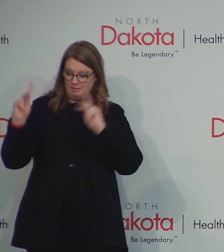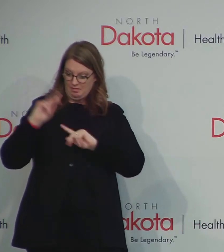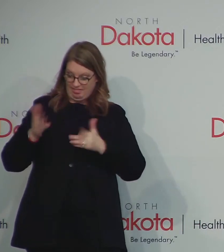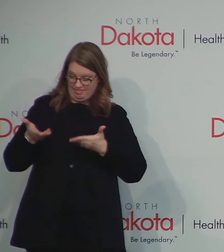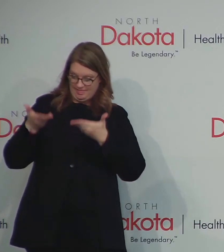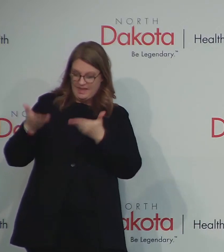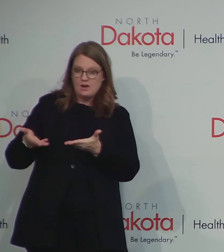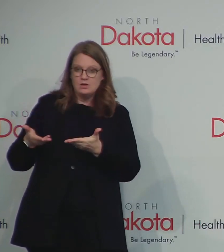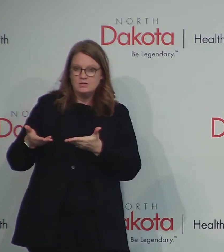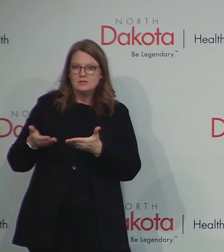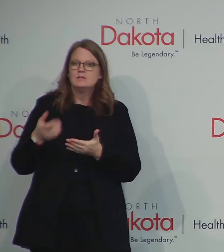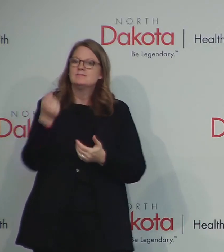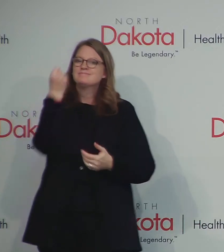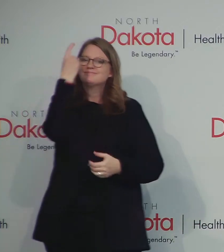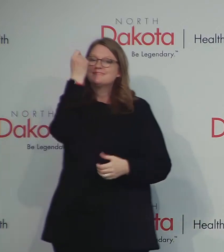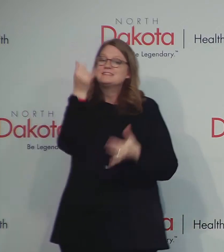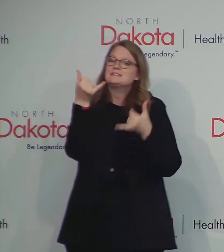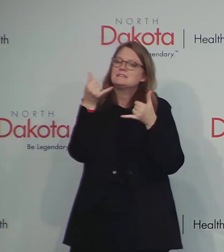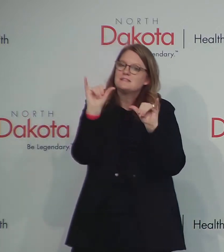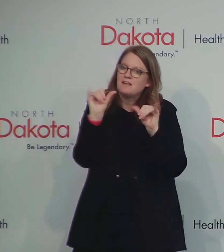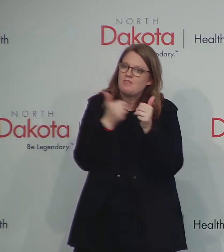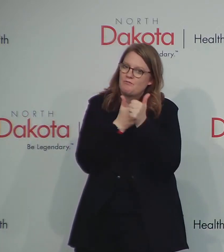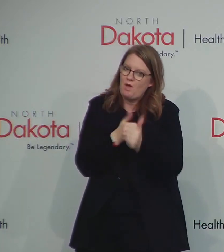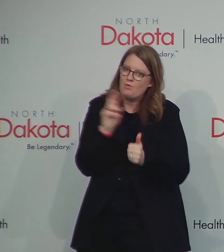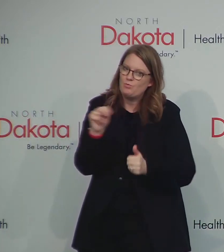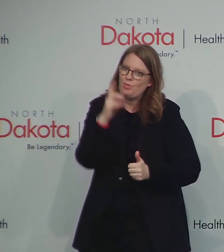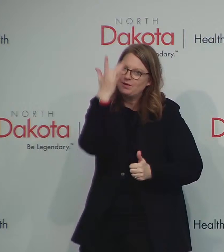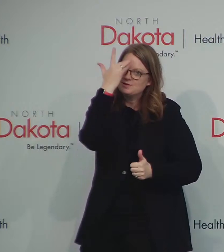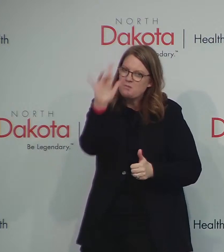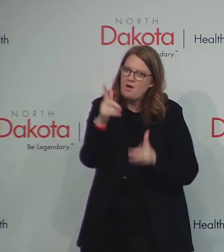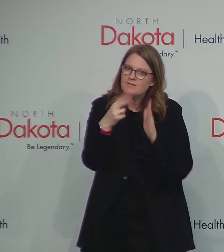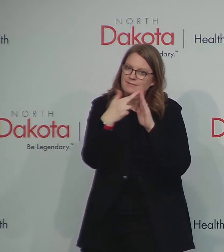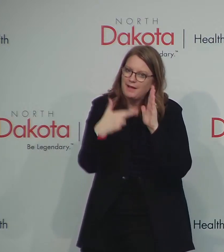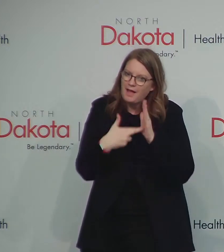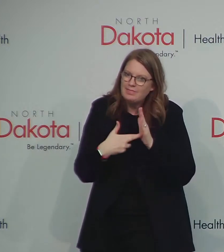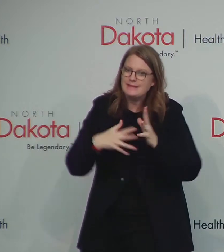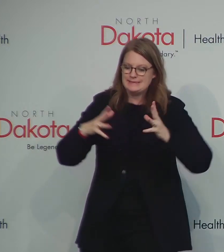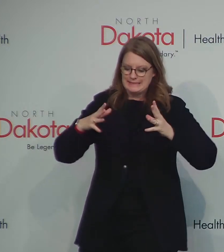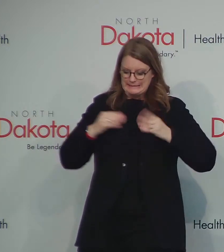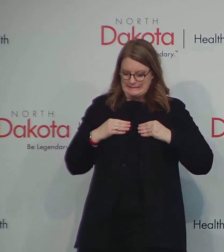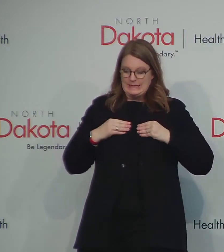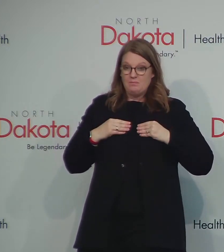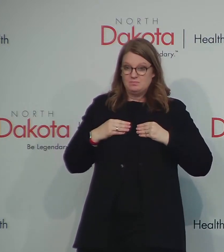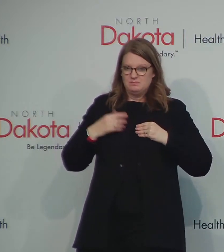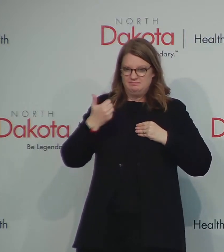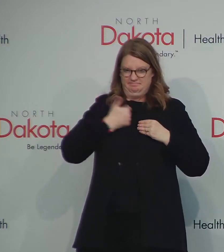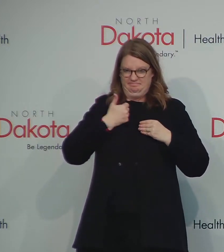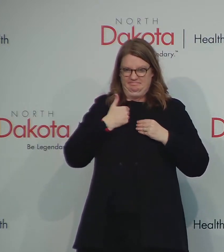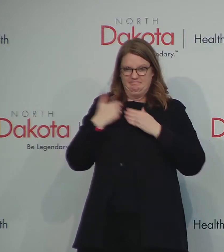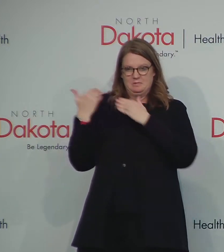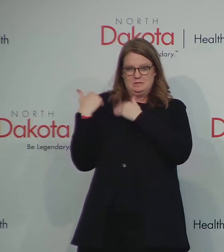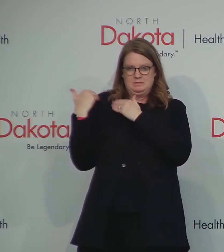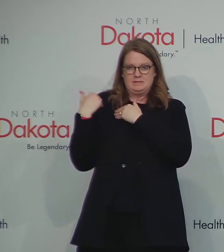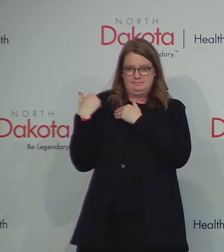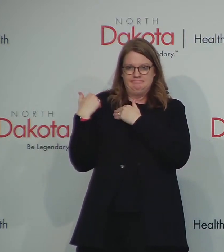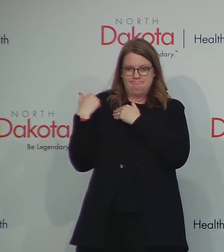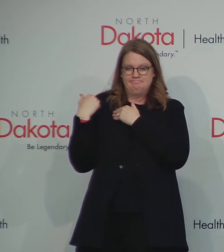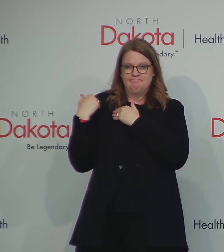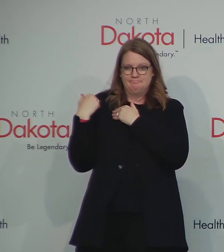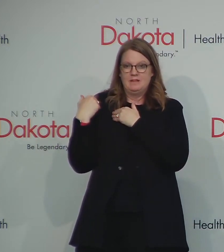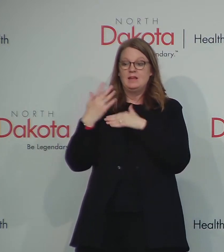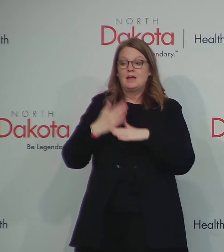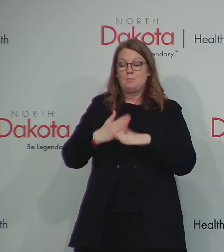to practice the North Dakota SMART guidelines and personal responsibility to help break the chain of transmission and